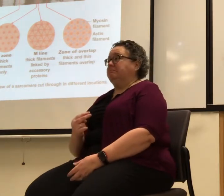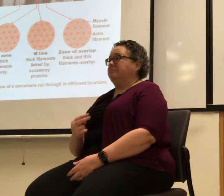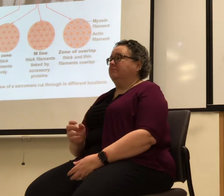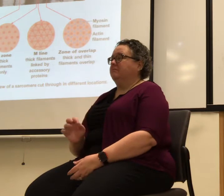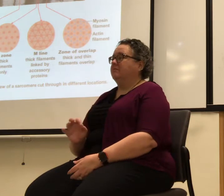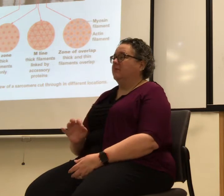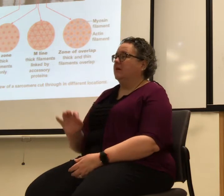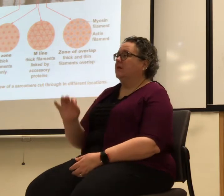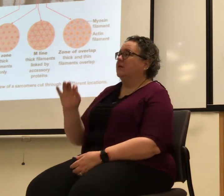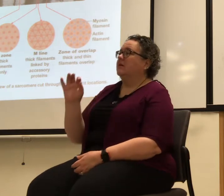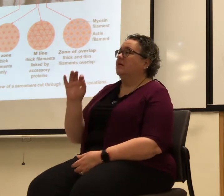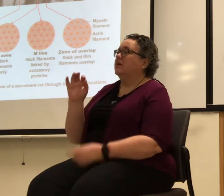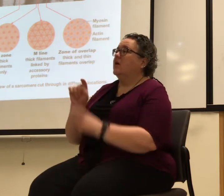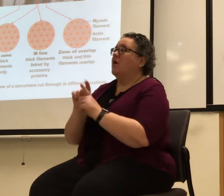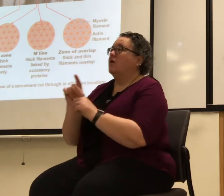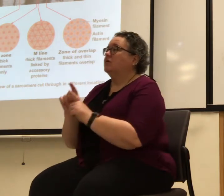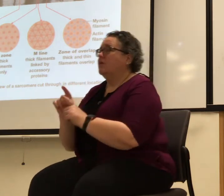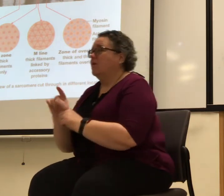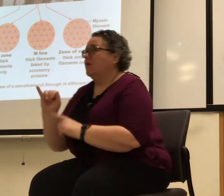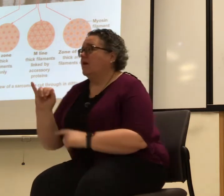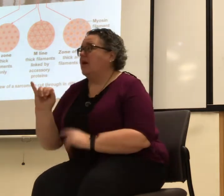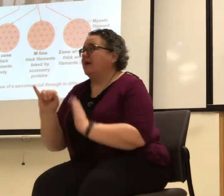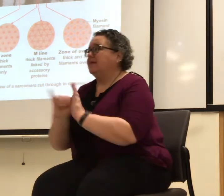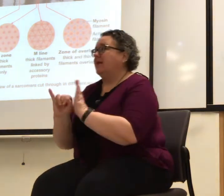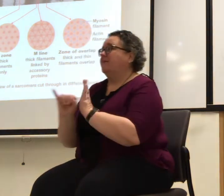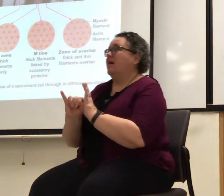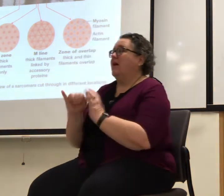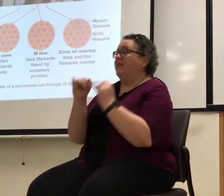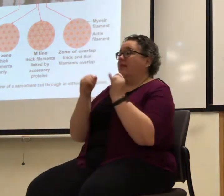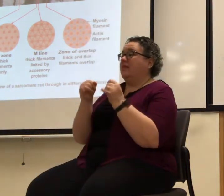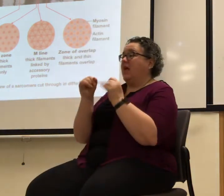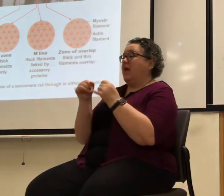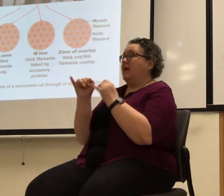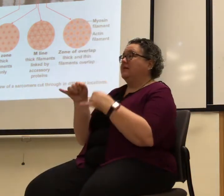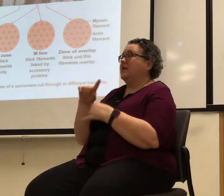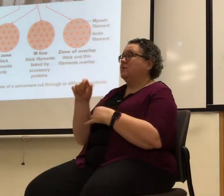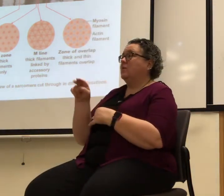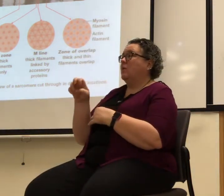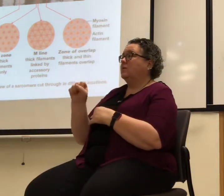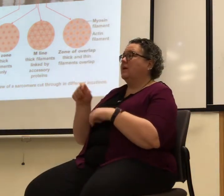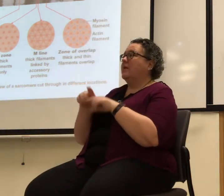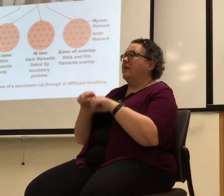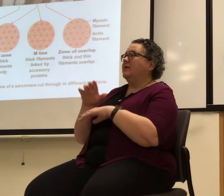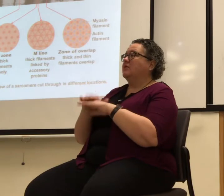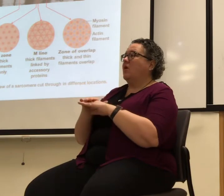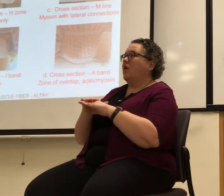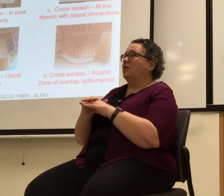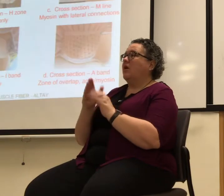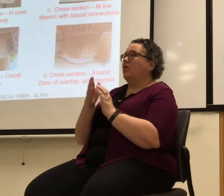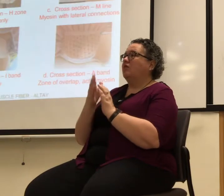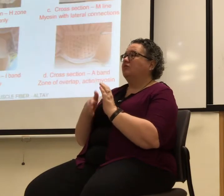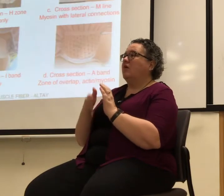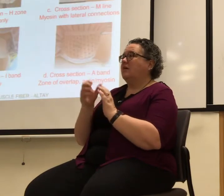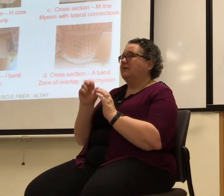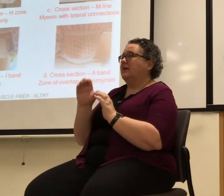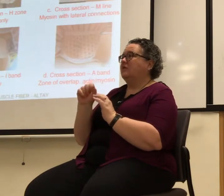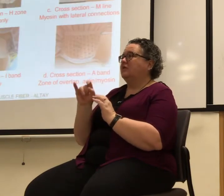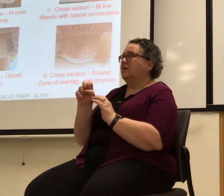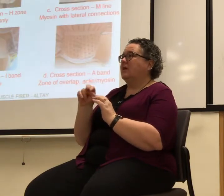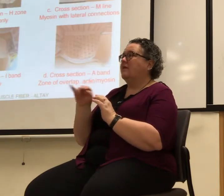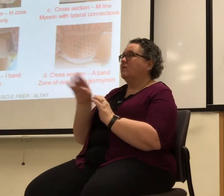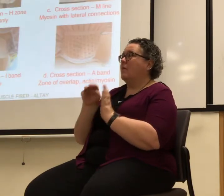So be able to, identify these lines and zones based upon the cross section on the models. That's the next